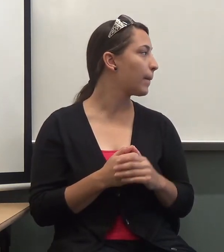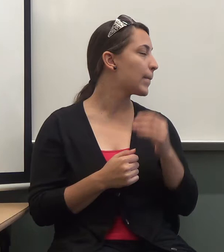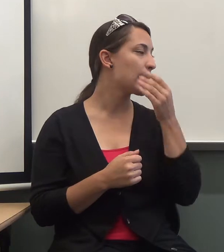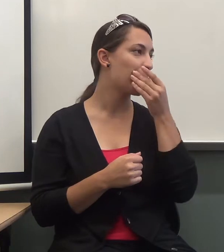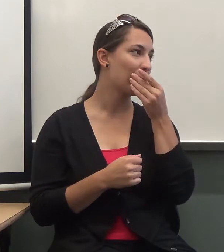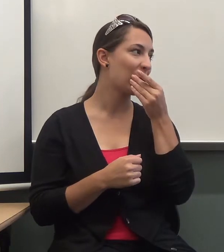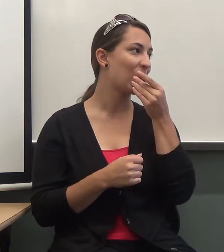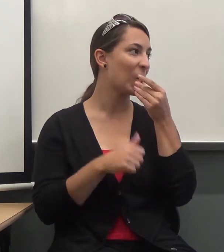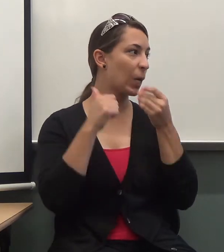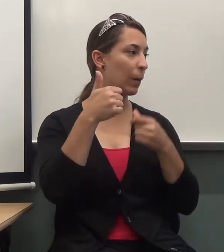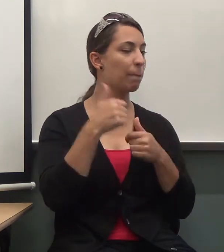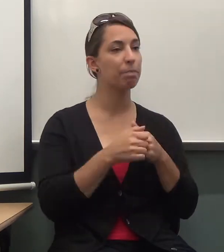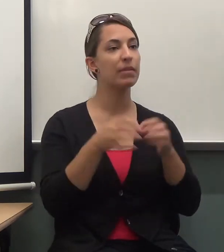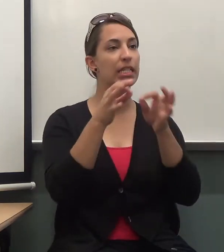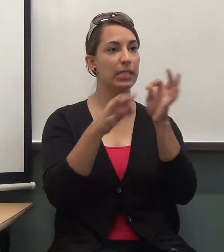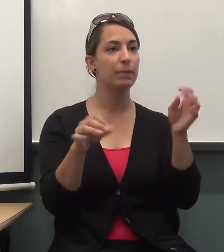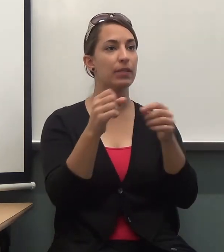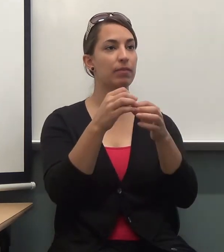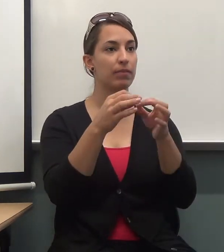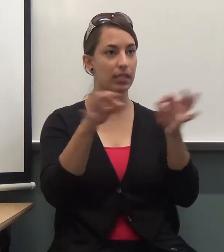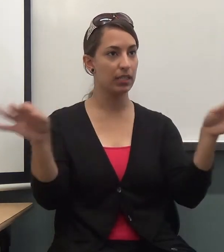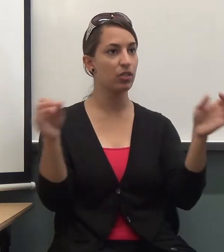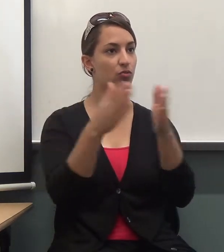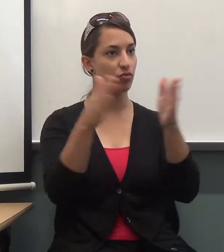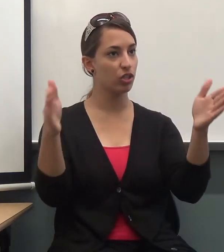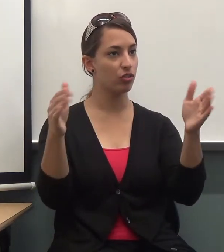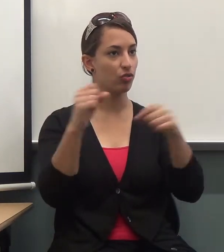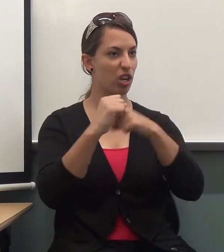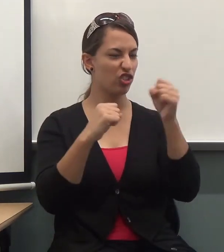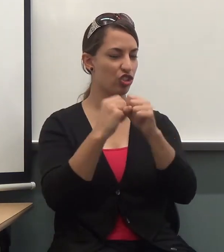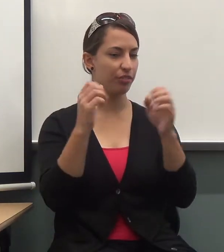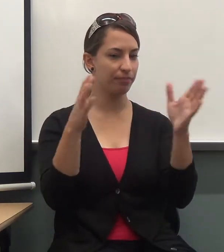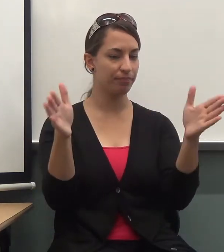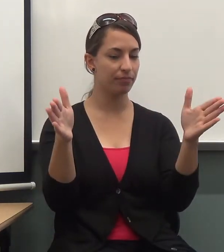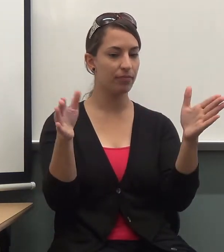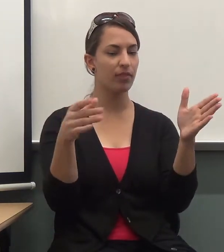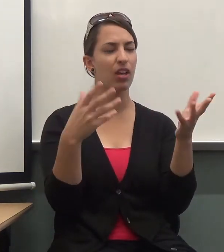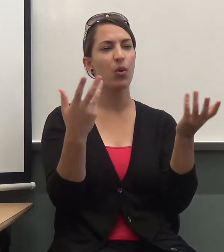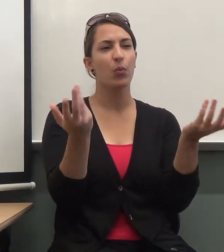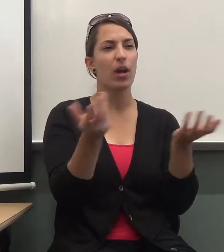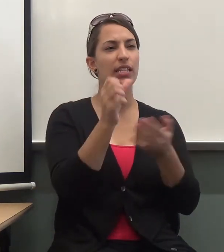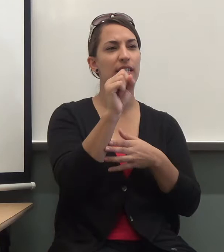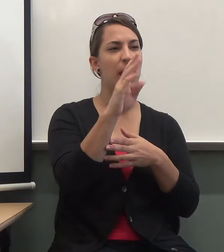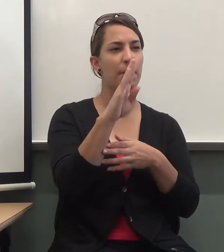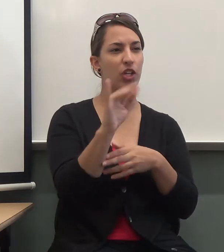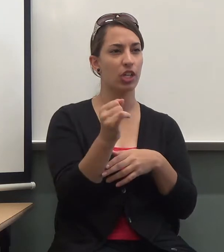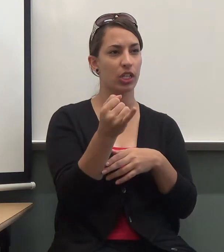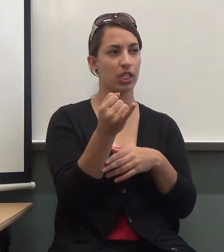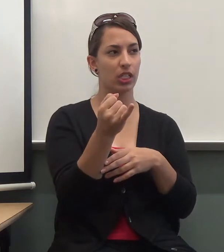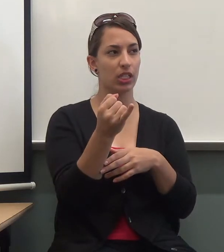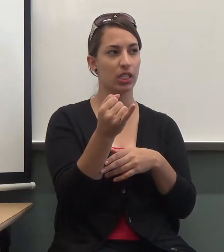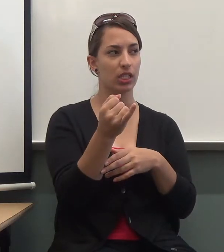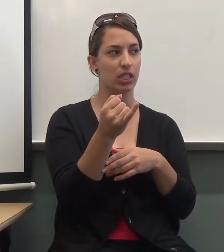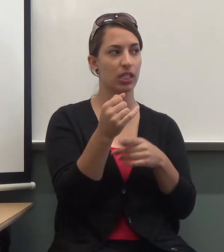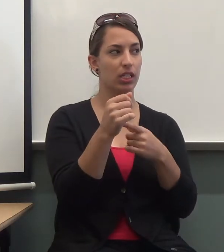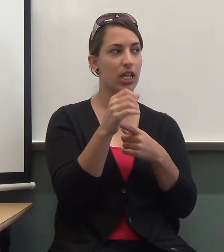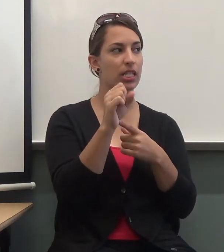Good. Simple sentence structure. Now, the subject is what? What does the subject mean? It's the what of the